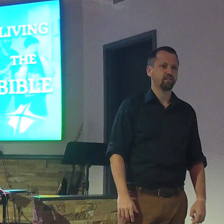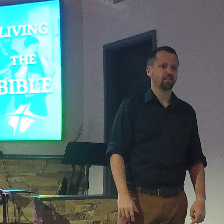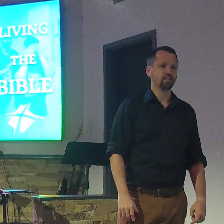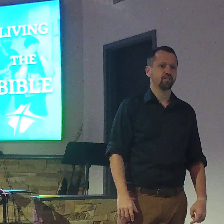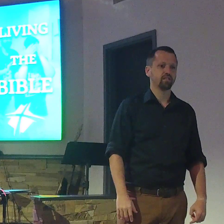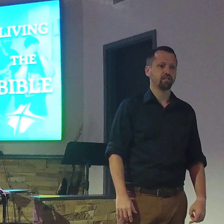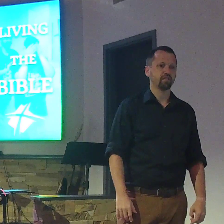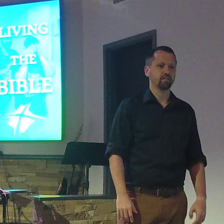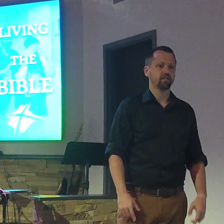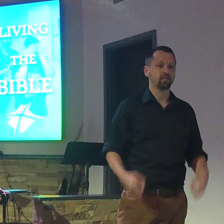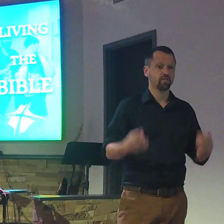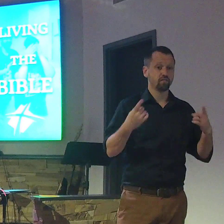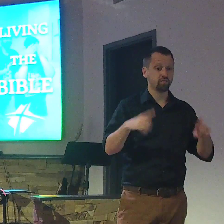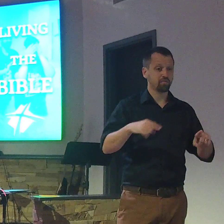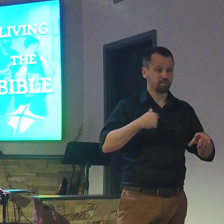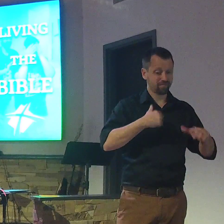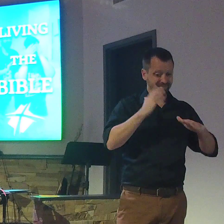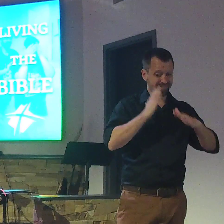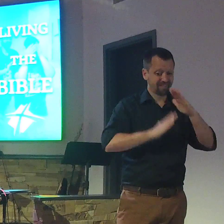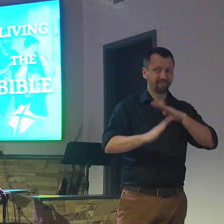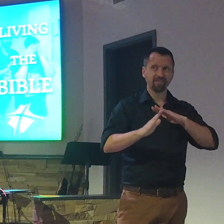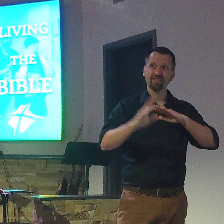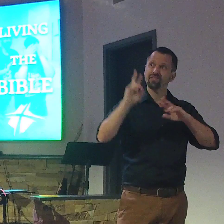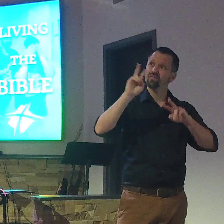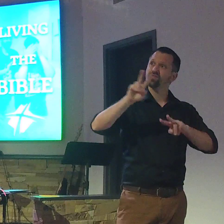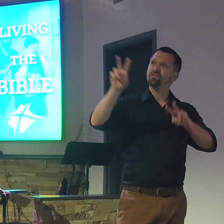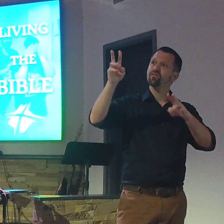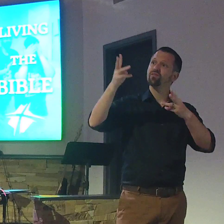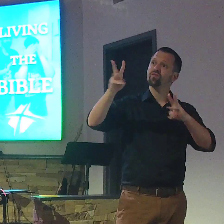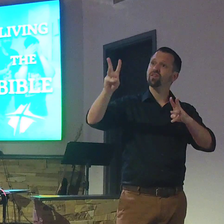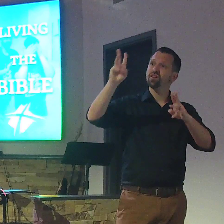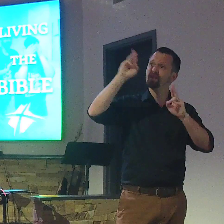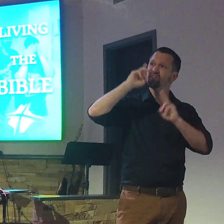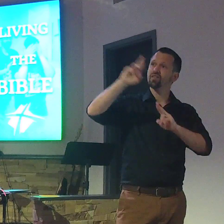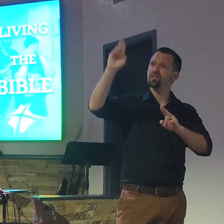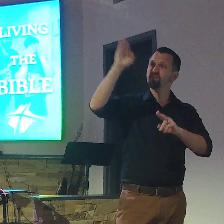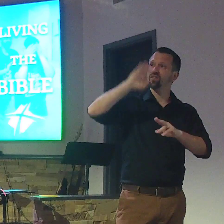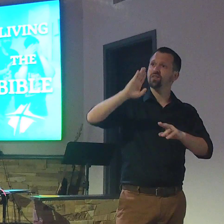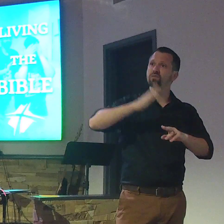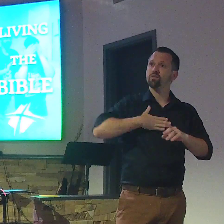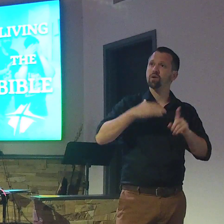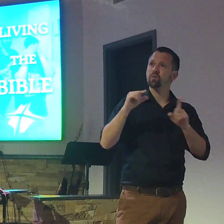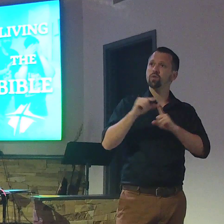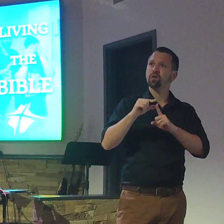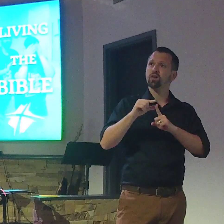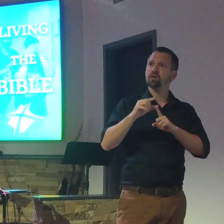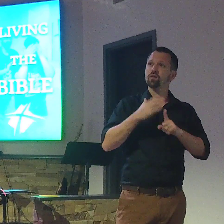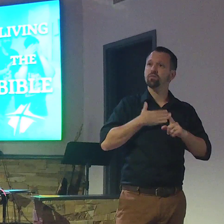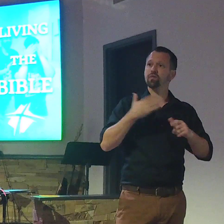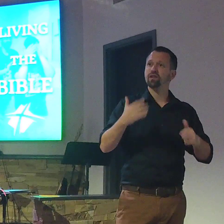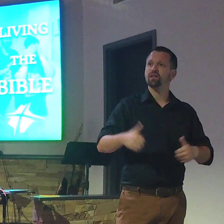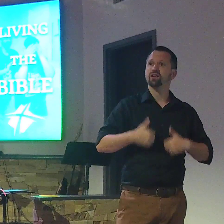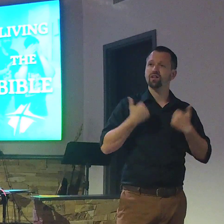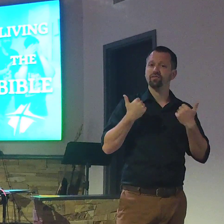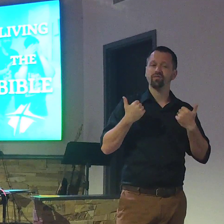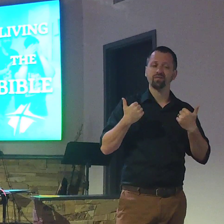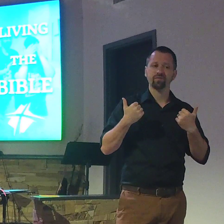when I'm walking in humility, I will look for ways to honor God with my words. And with my walk, with my